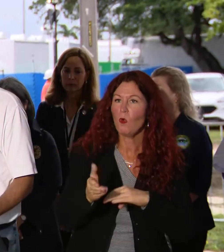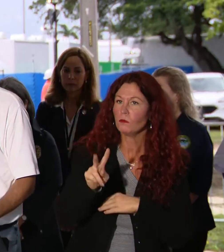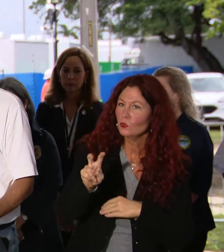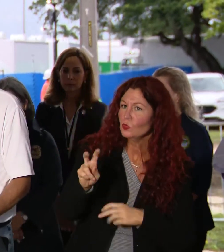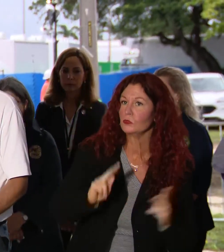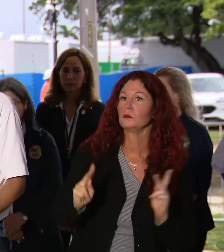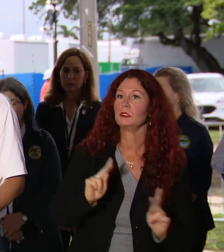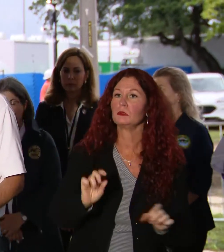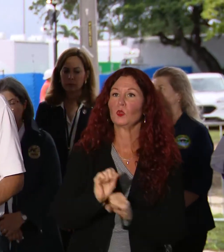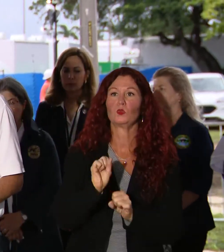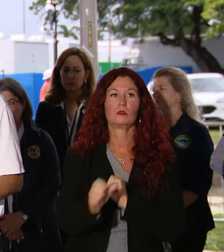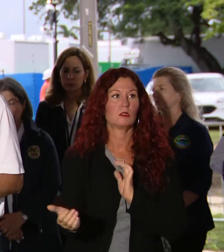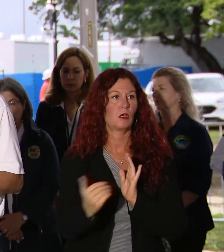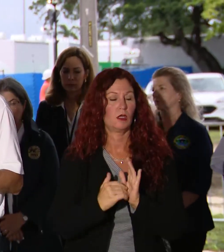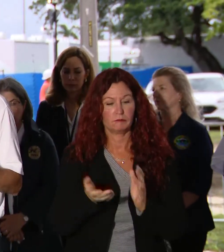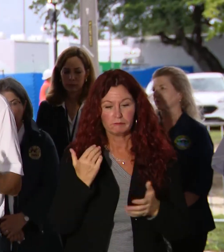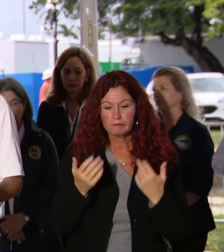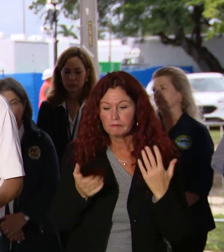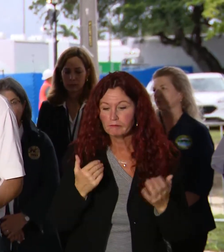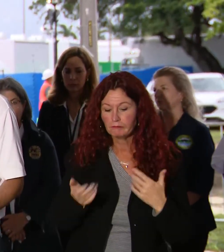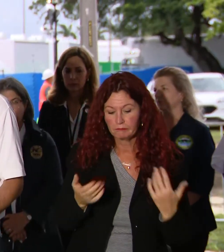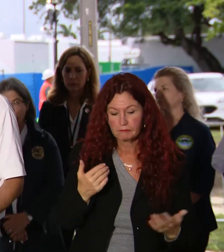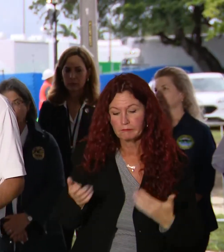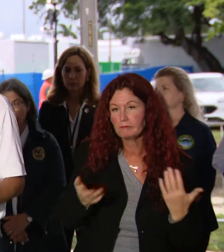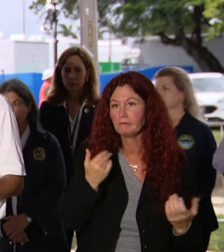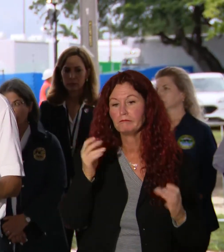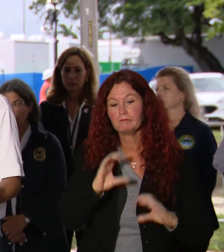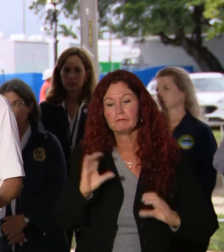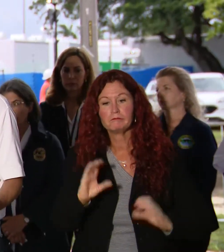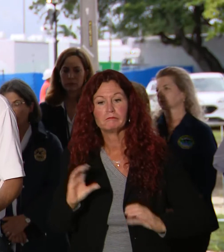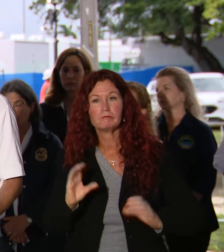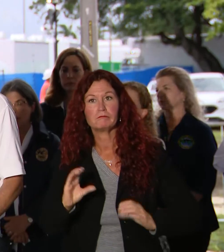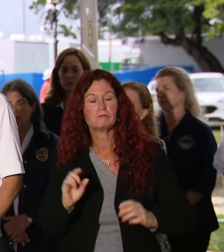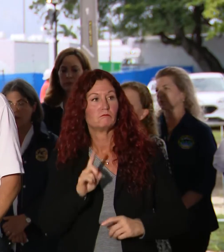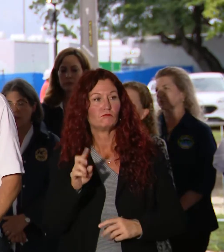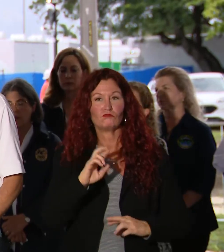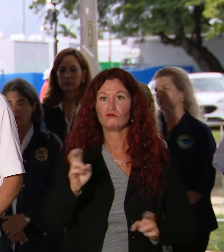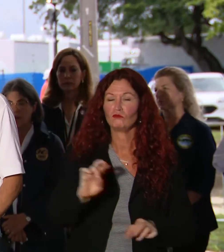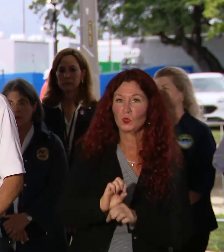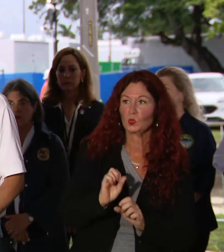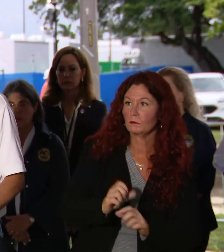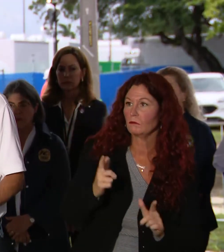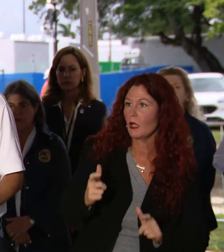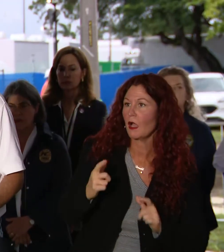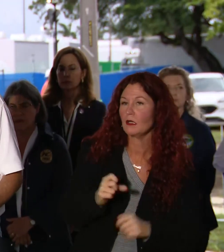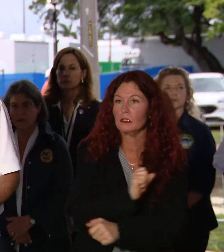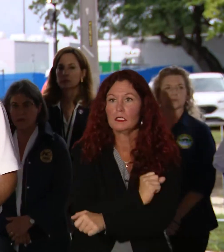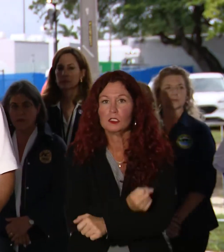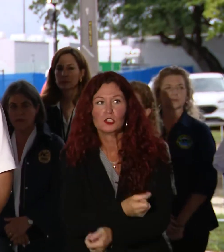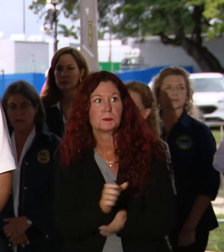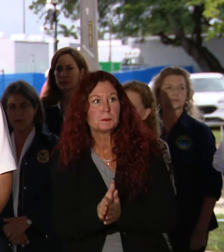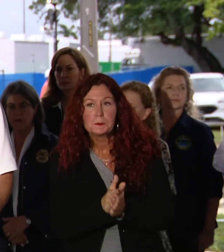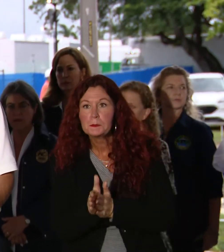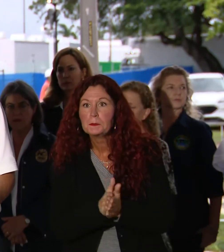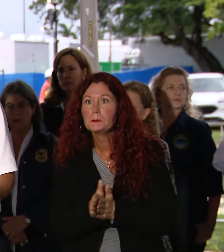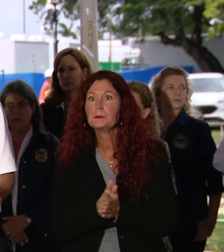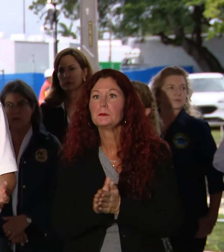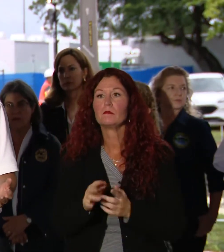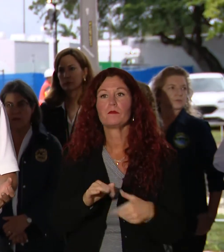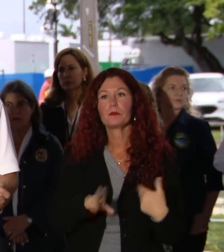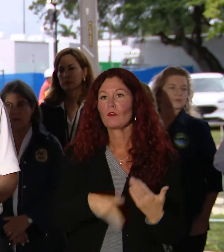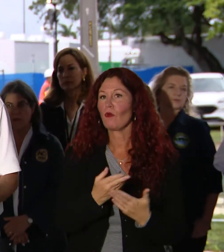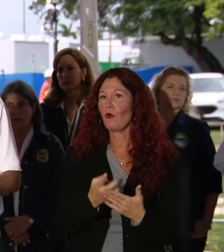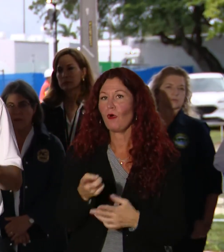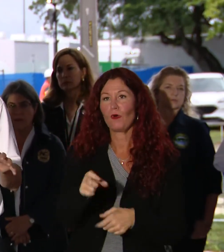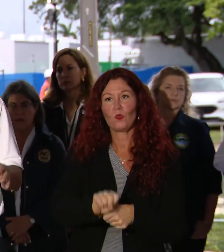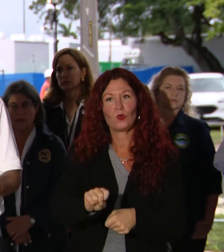to seeing over there. There was a lot of activity, a lot of energy, and I think that all of our rescue workers were very